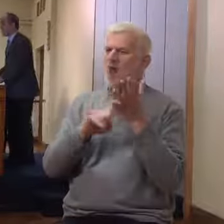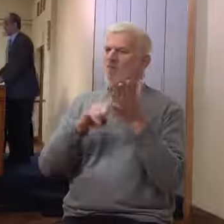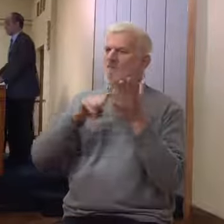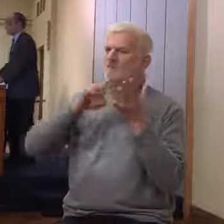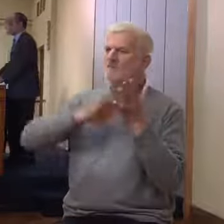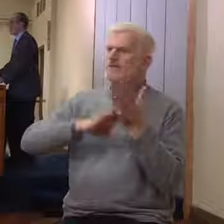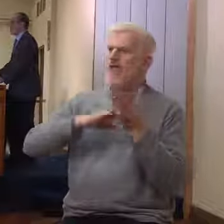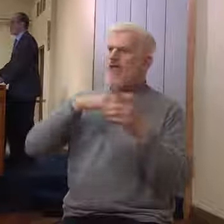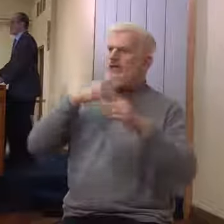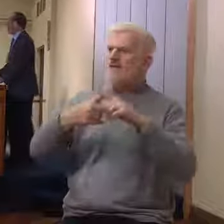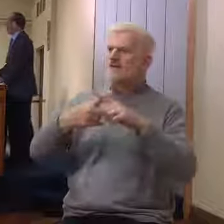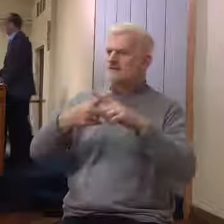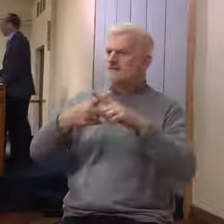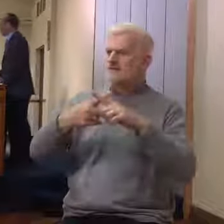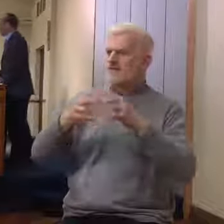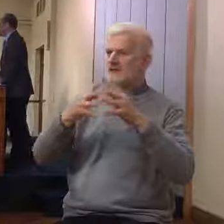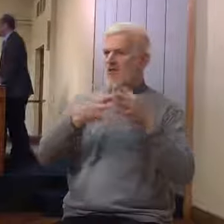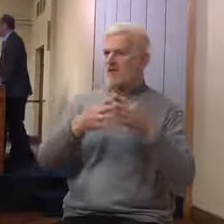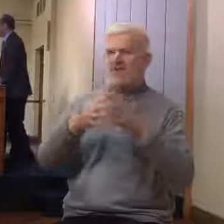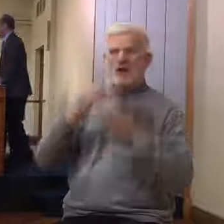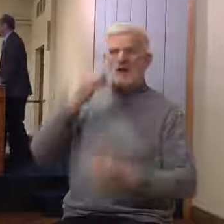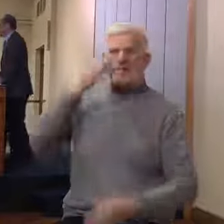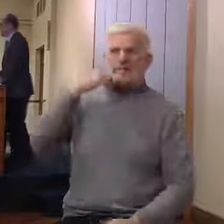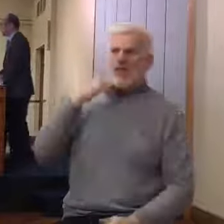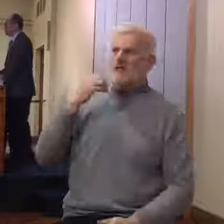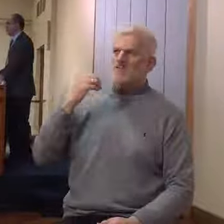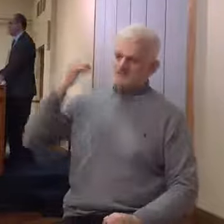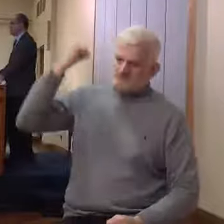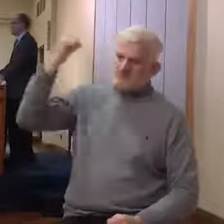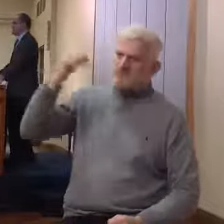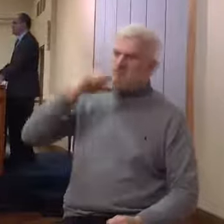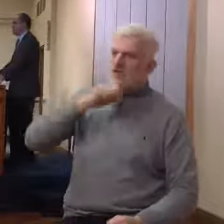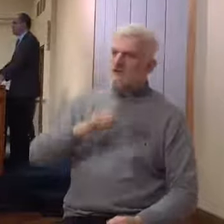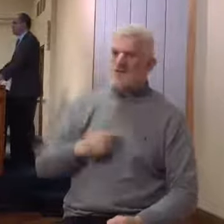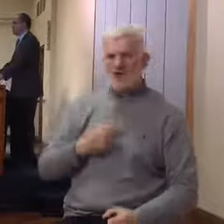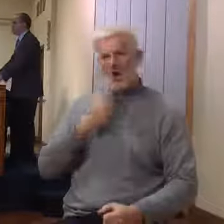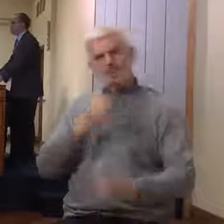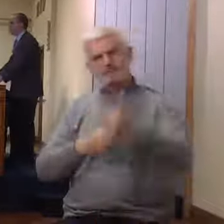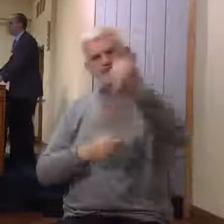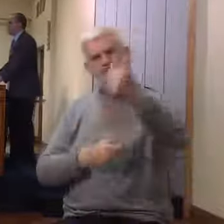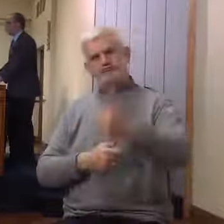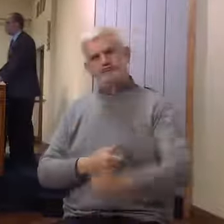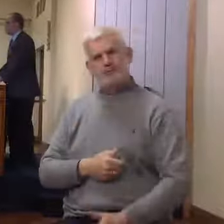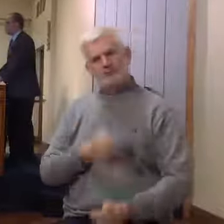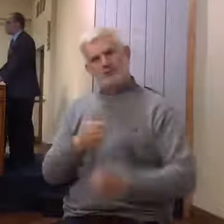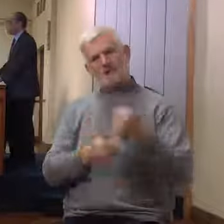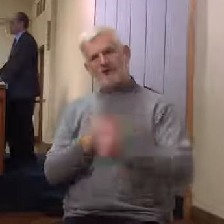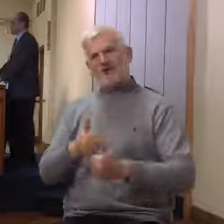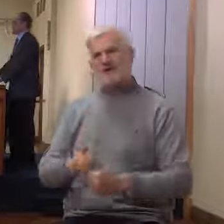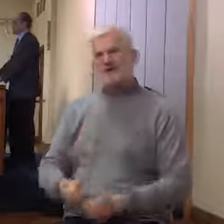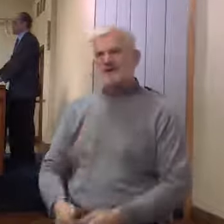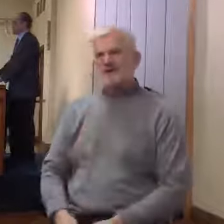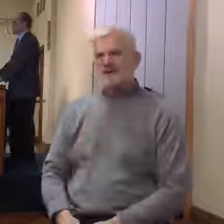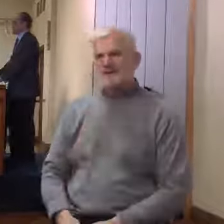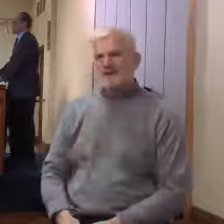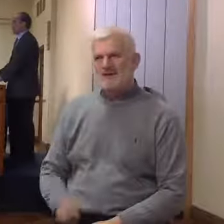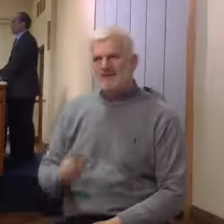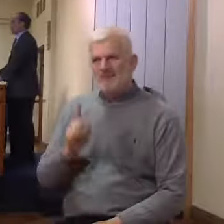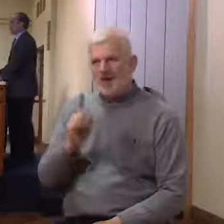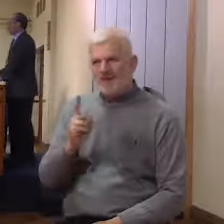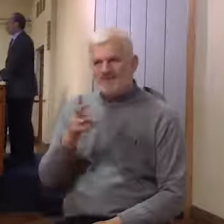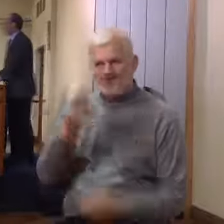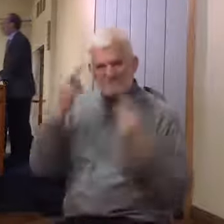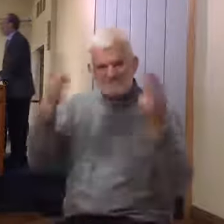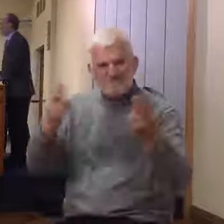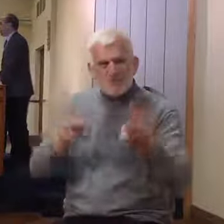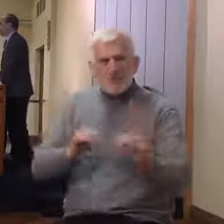rebels. But this is our state, each one of us, without salvation.